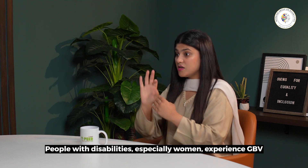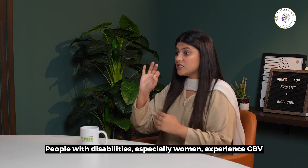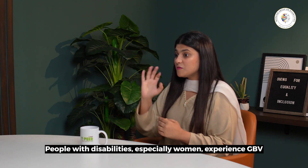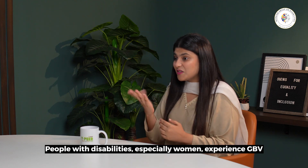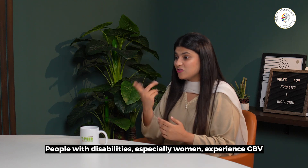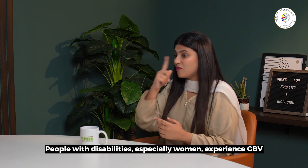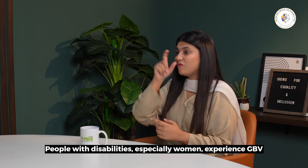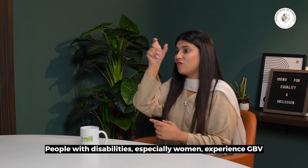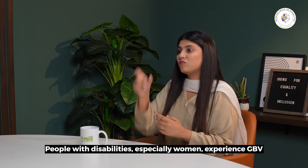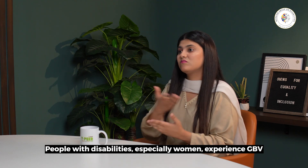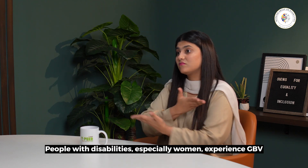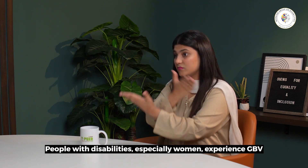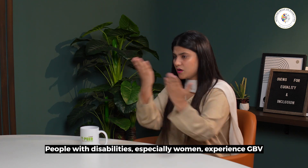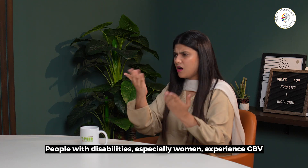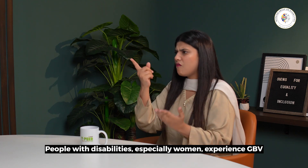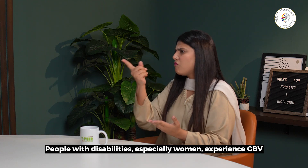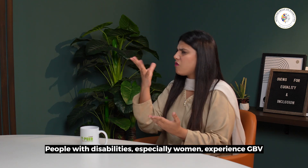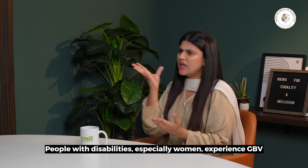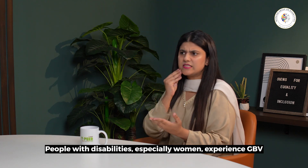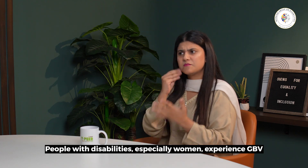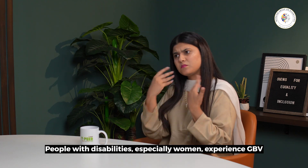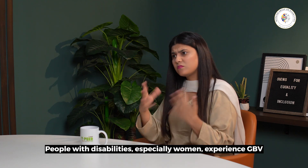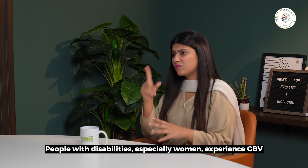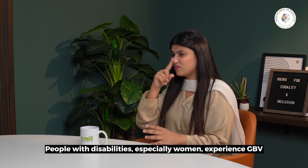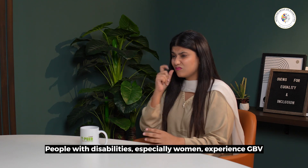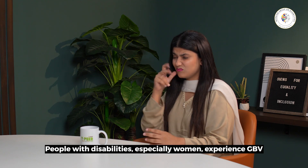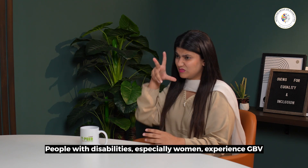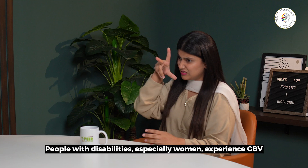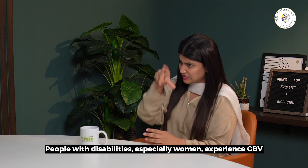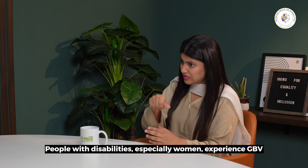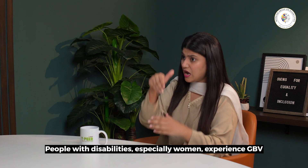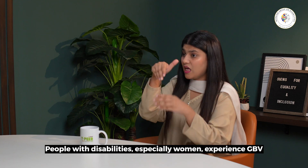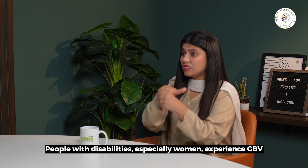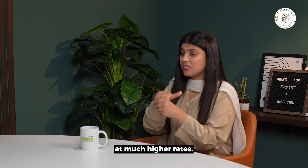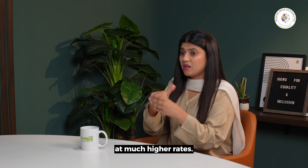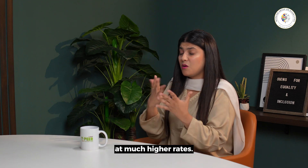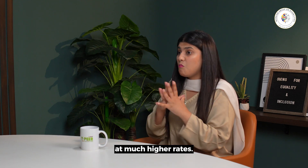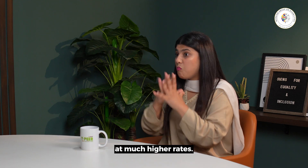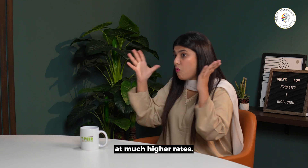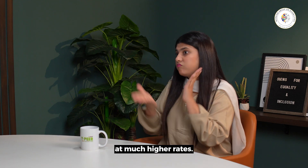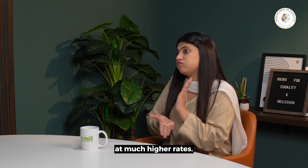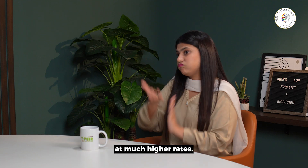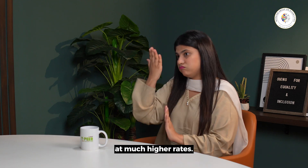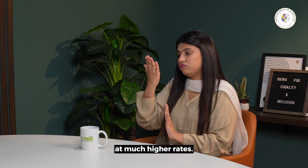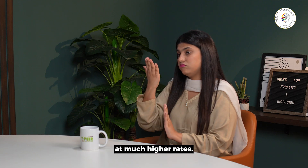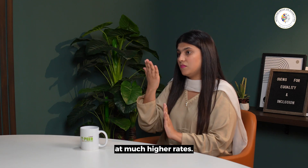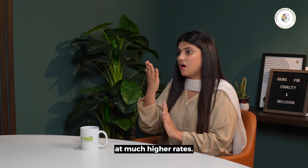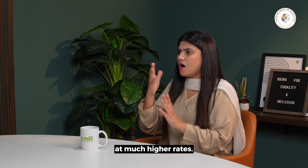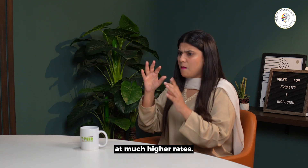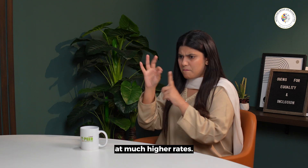People with disabilities, especially women, experience GBV at much higher rates.